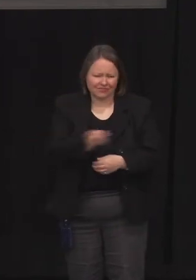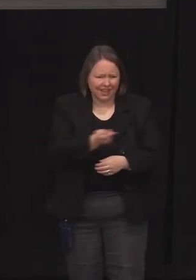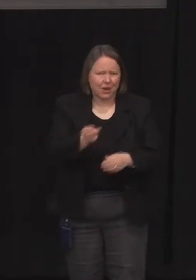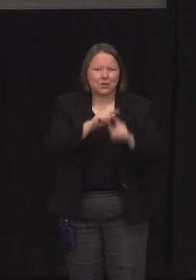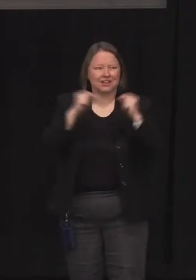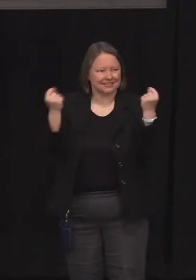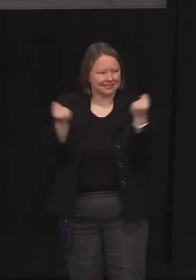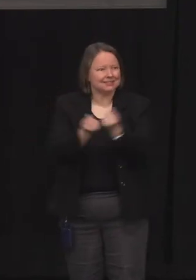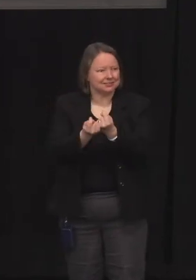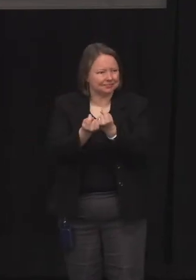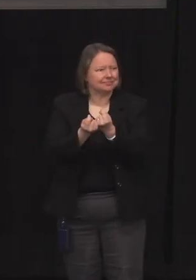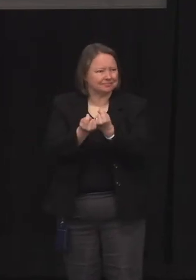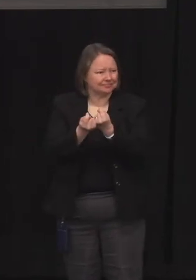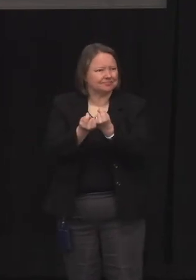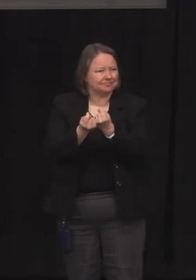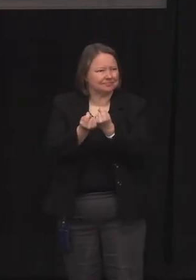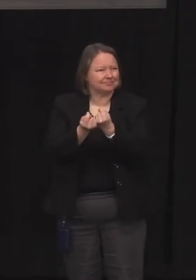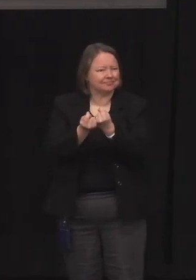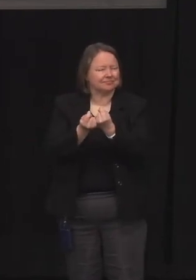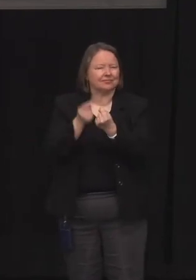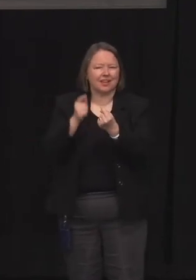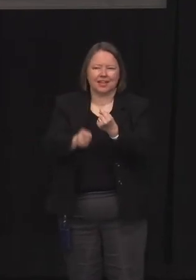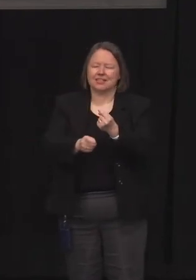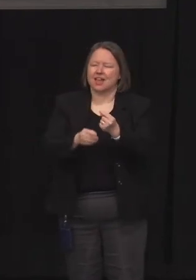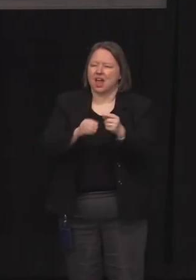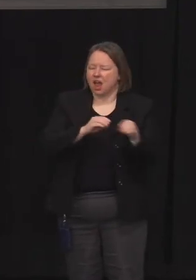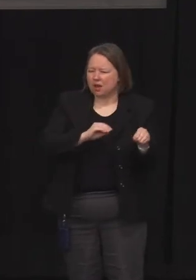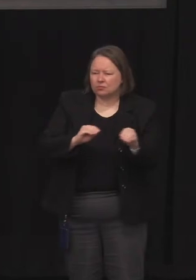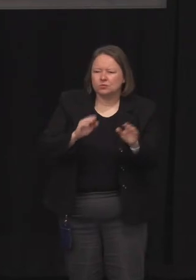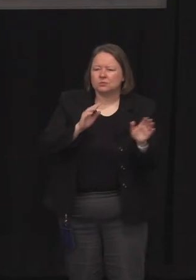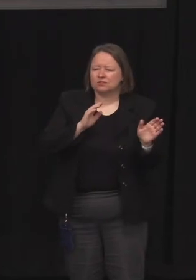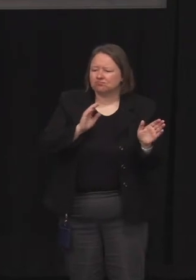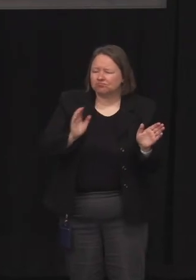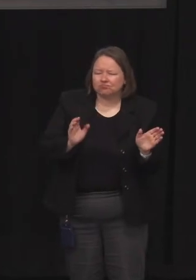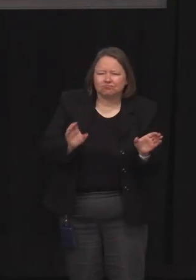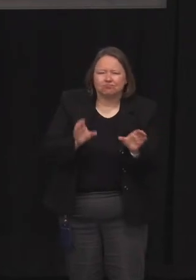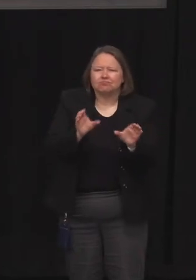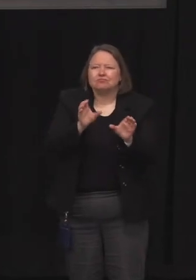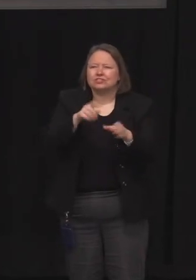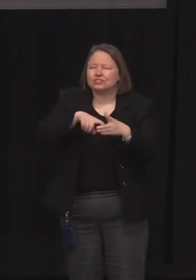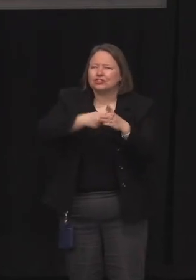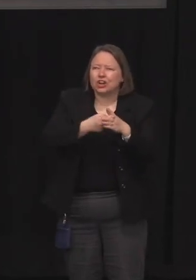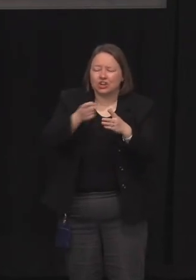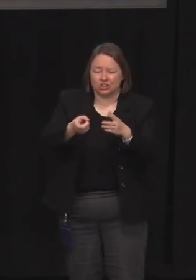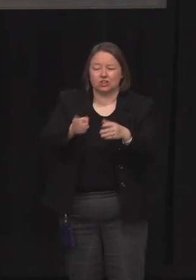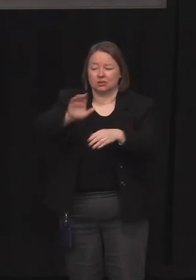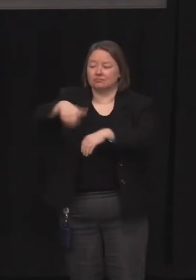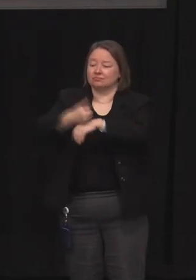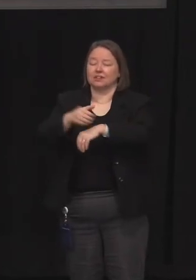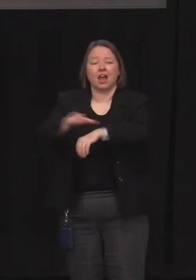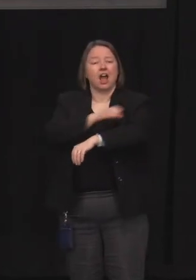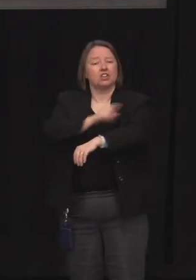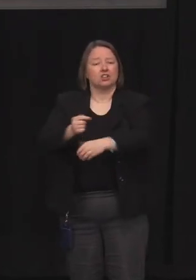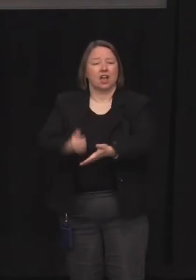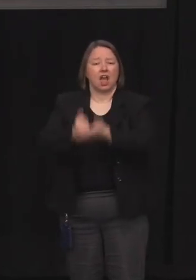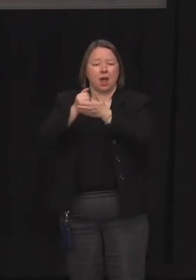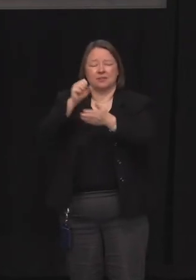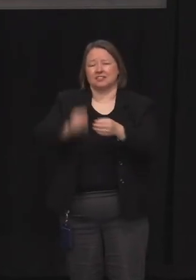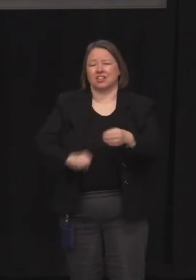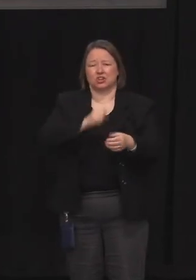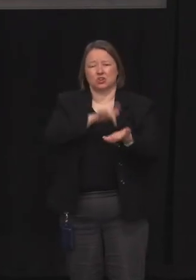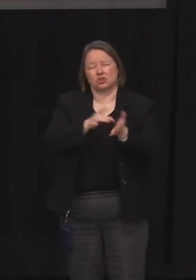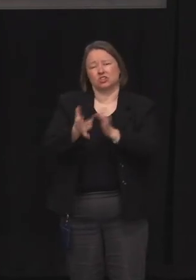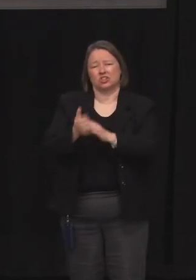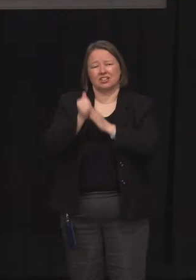team. When the movement was getting started, she would give concerts to help fund the Southern Christian Leadership